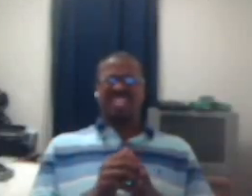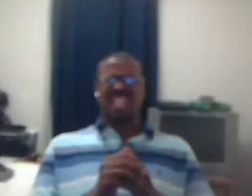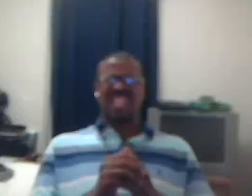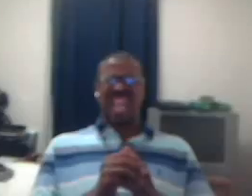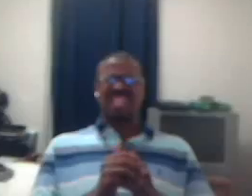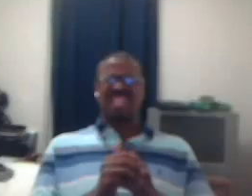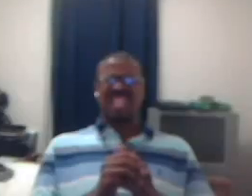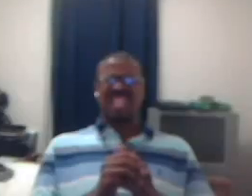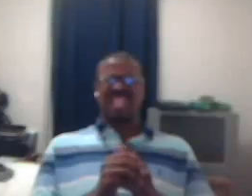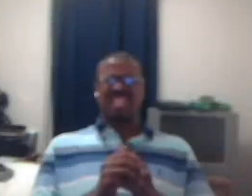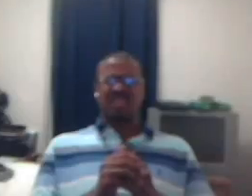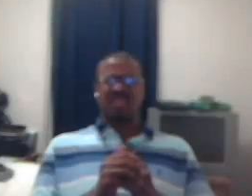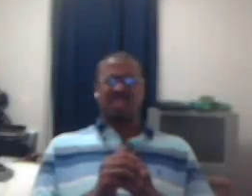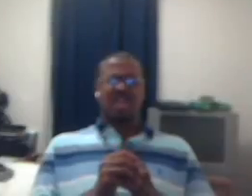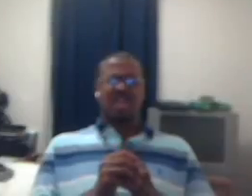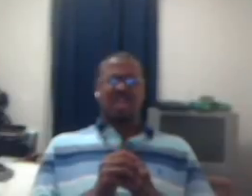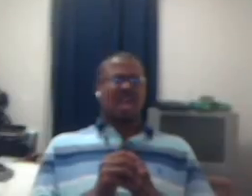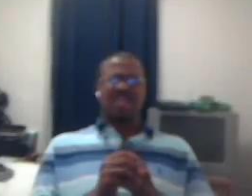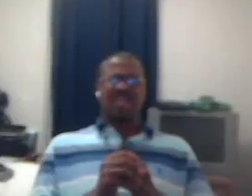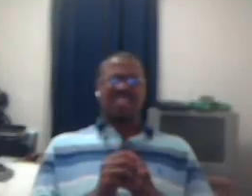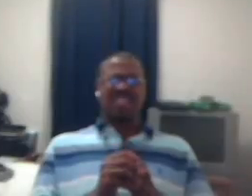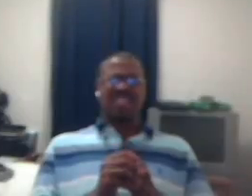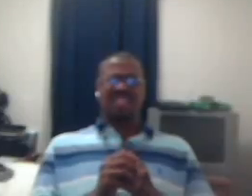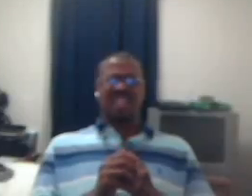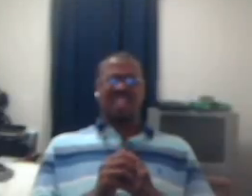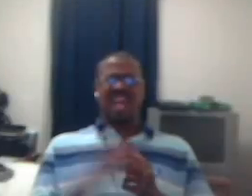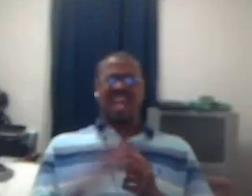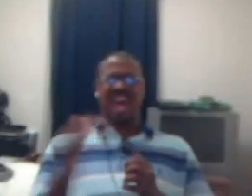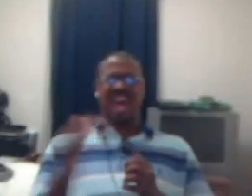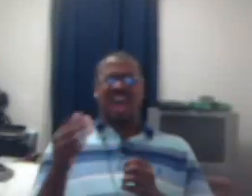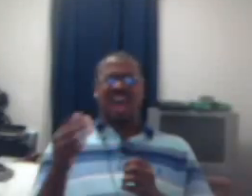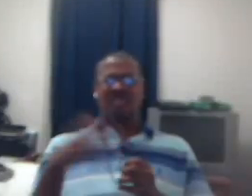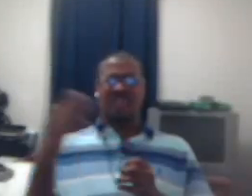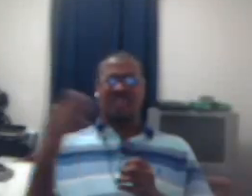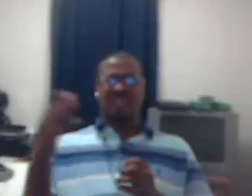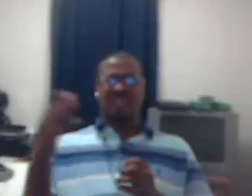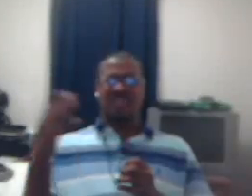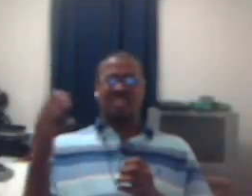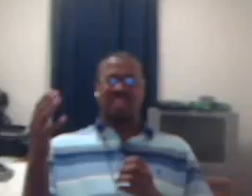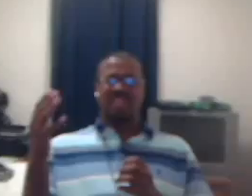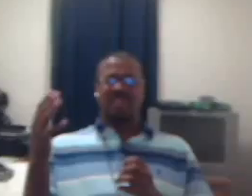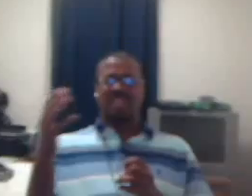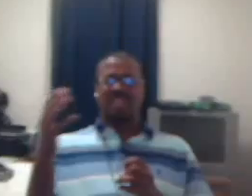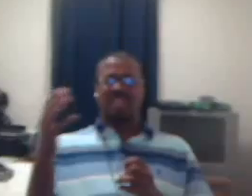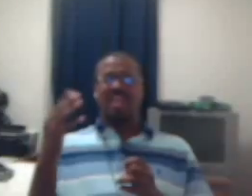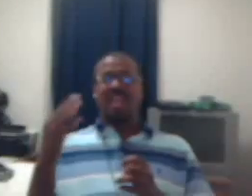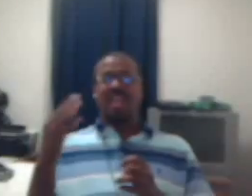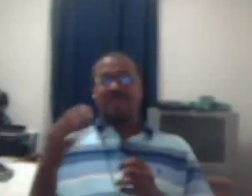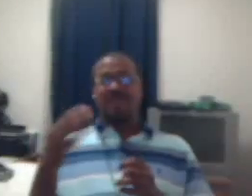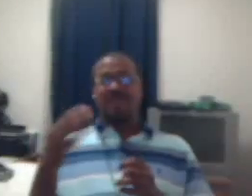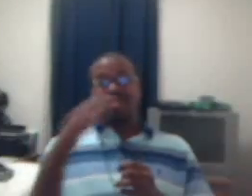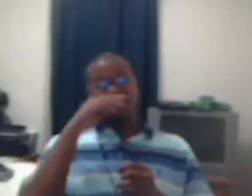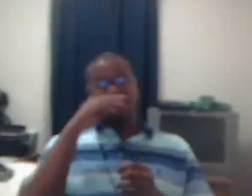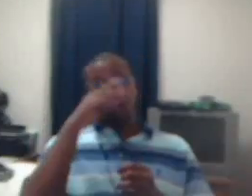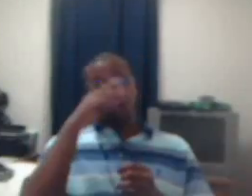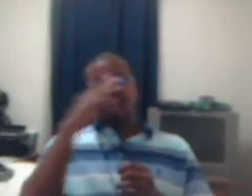get agitated, you know, I mean, I don't know if I heard if he mentioned that